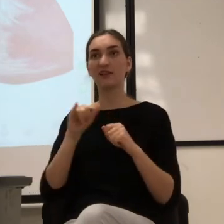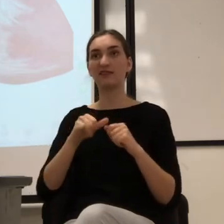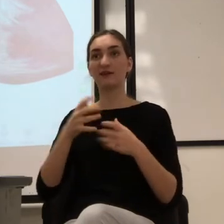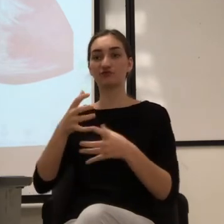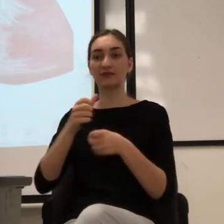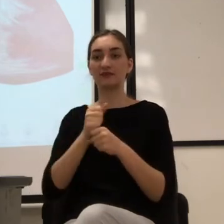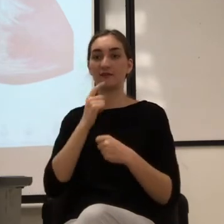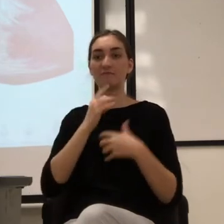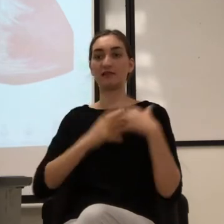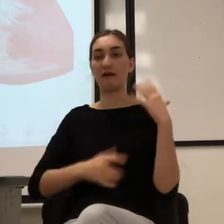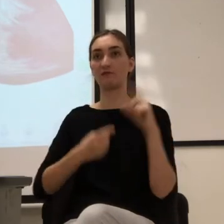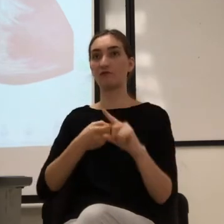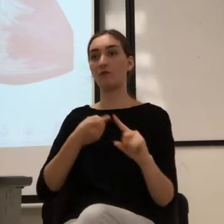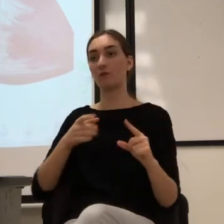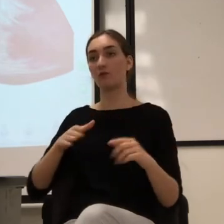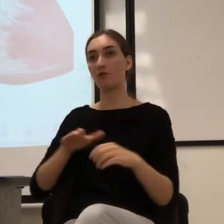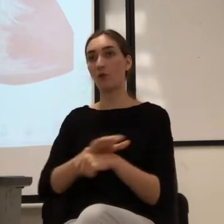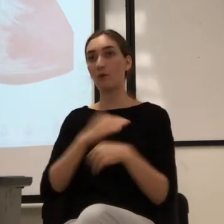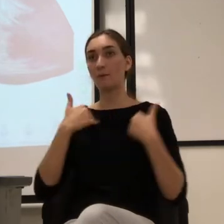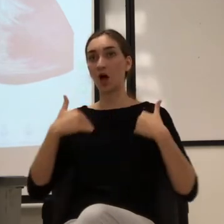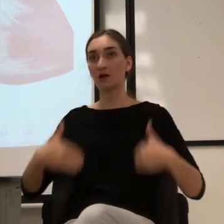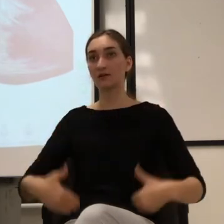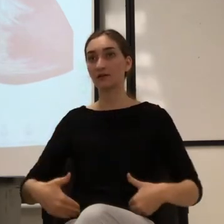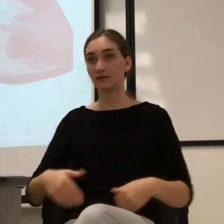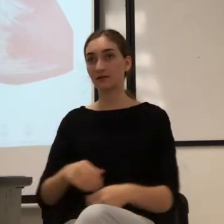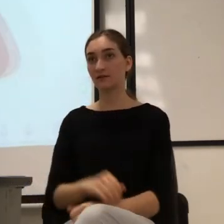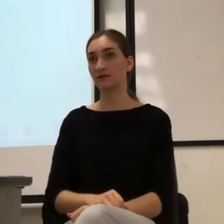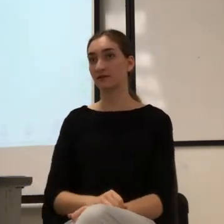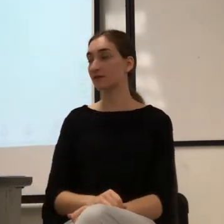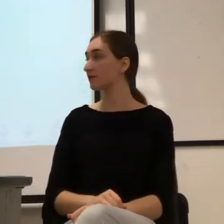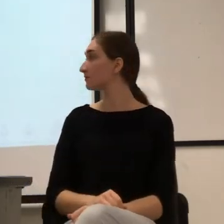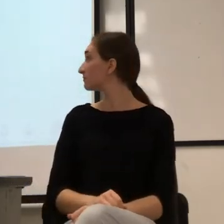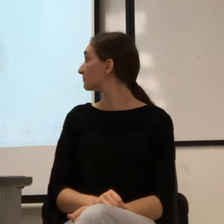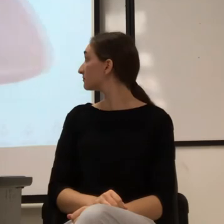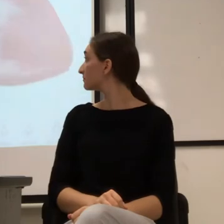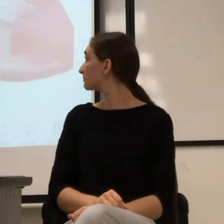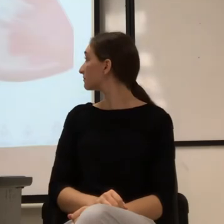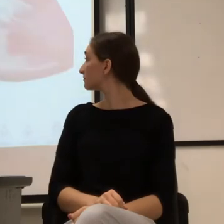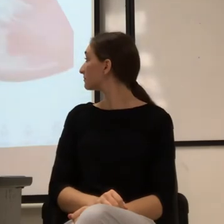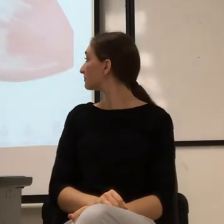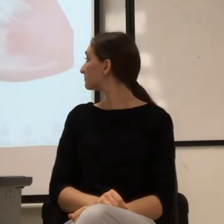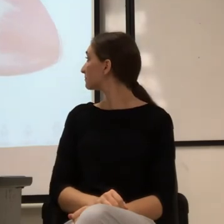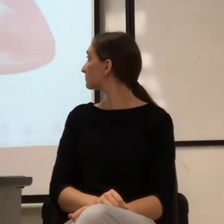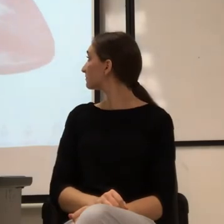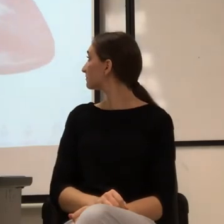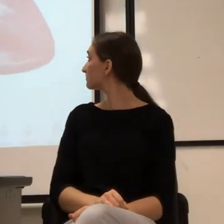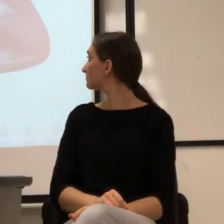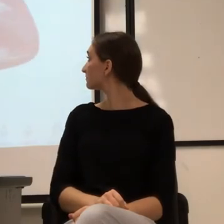spent blood from the whole body. Like this. See how it's open?